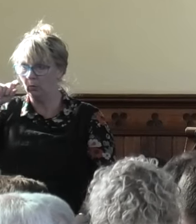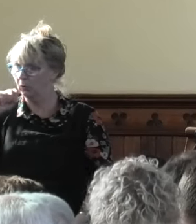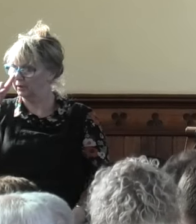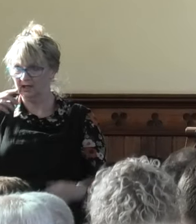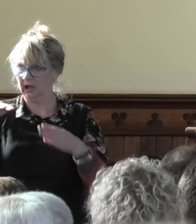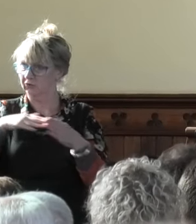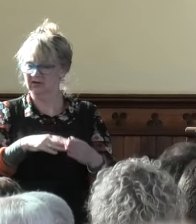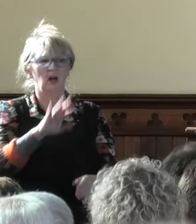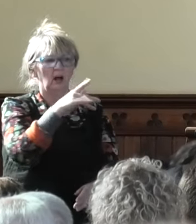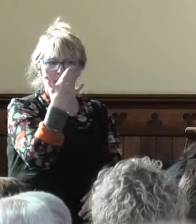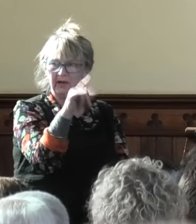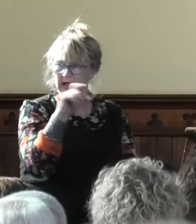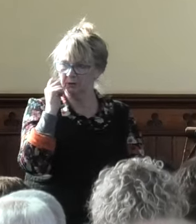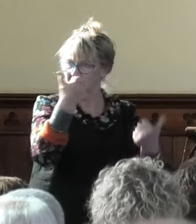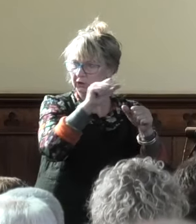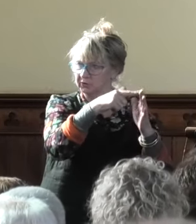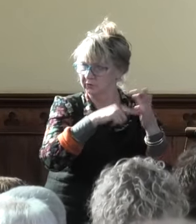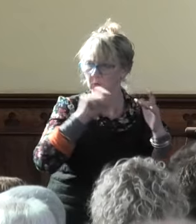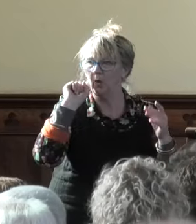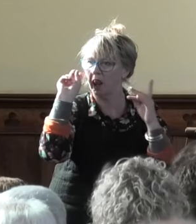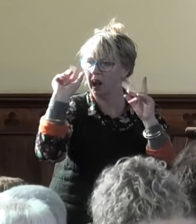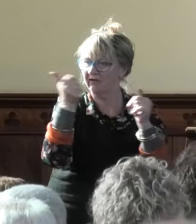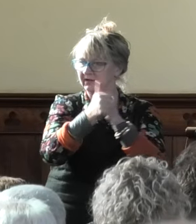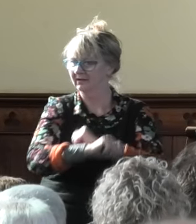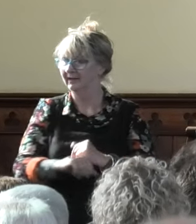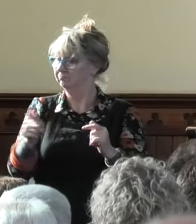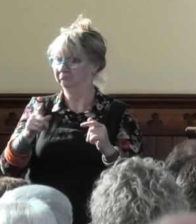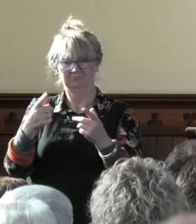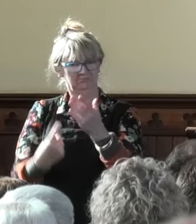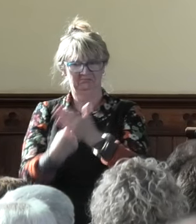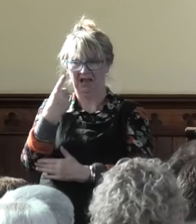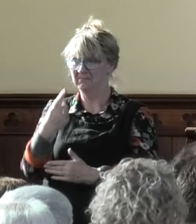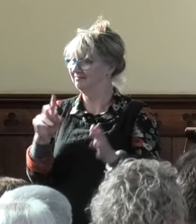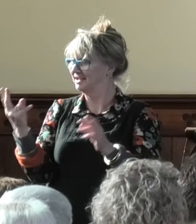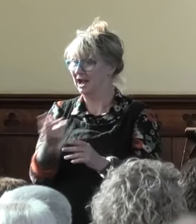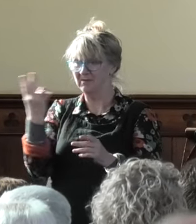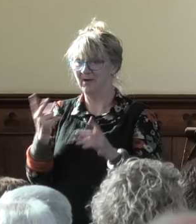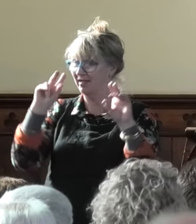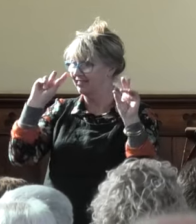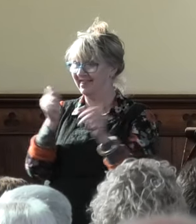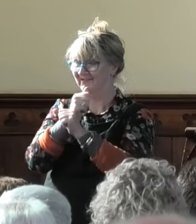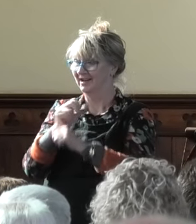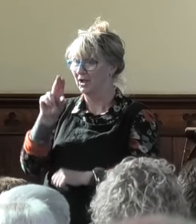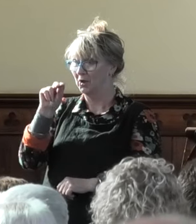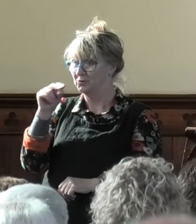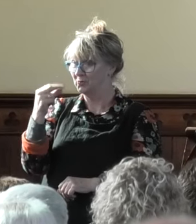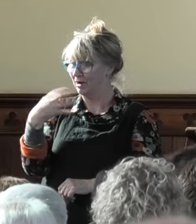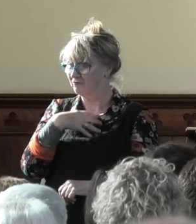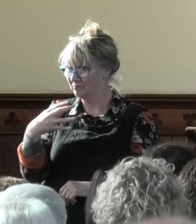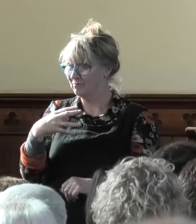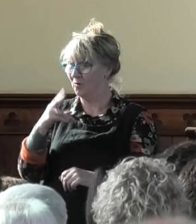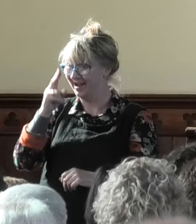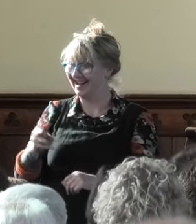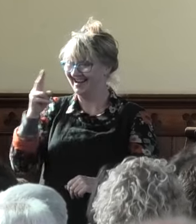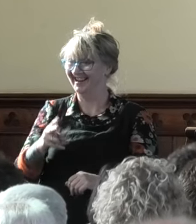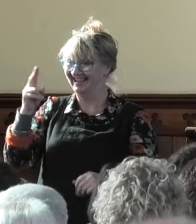just said, 'You'll get used to it. You'll love it.' And he did. And they both loved it and did 12 more over the next 15